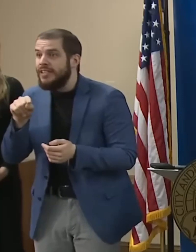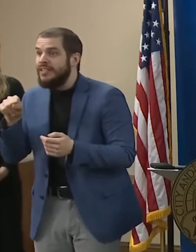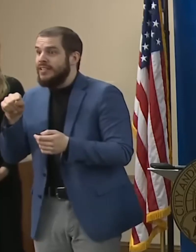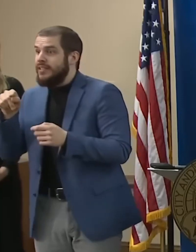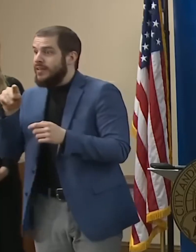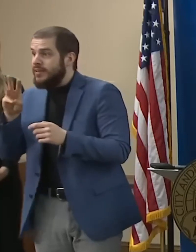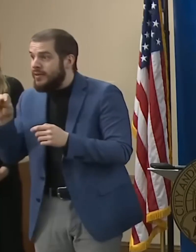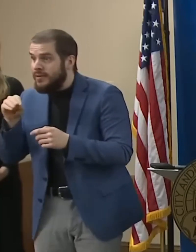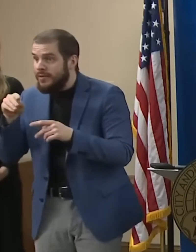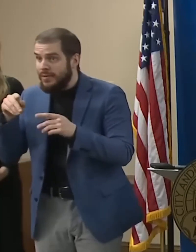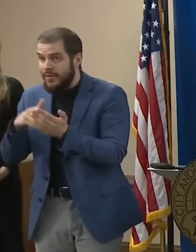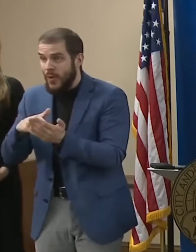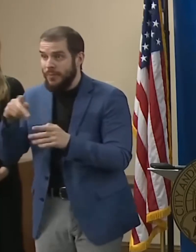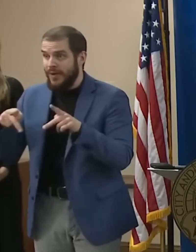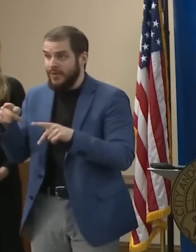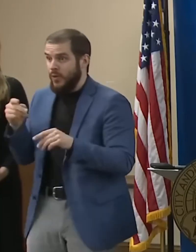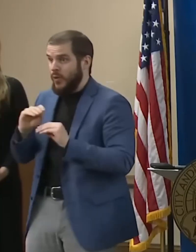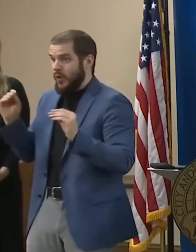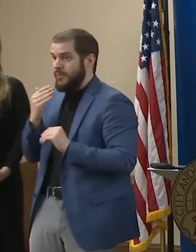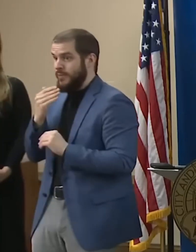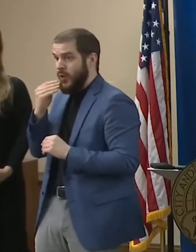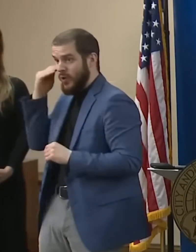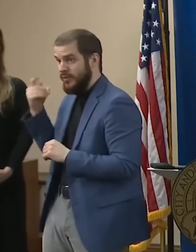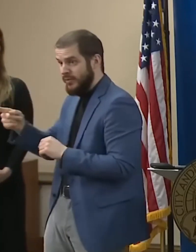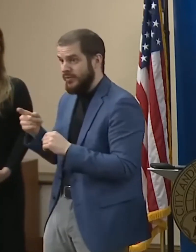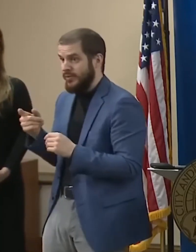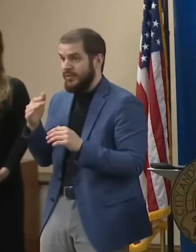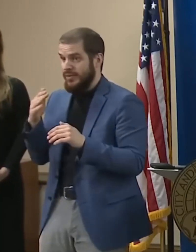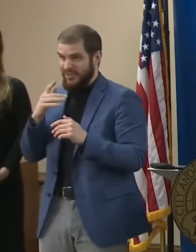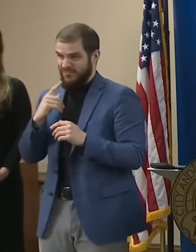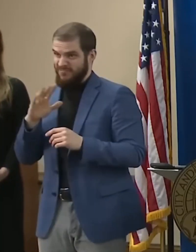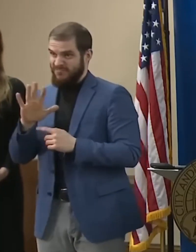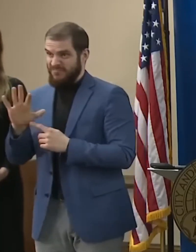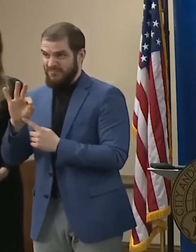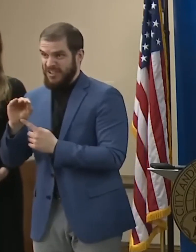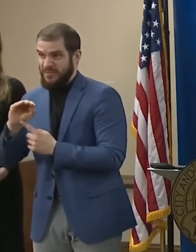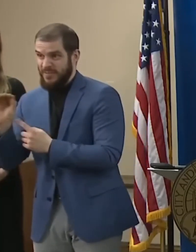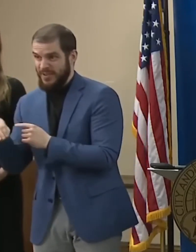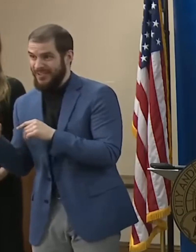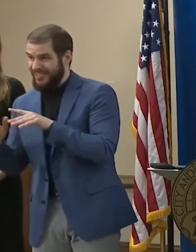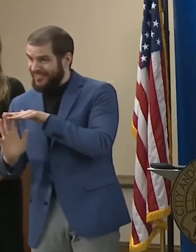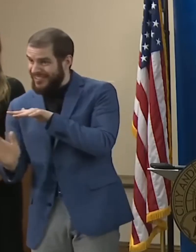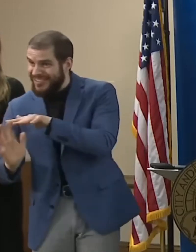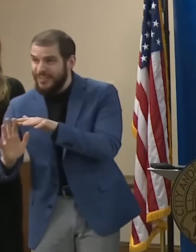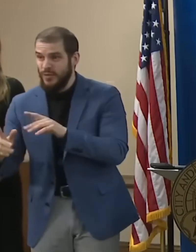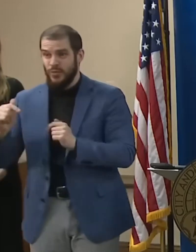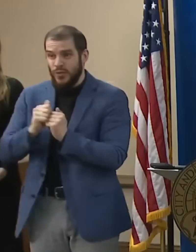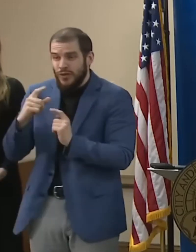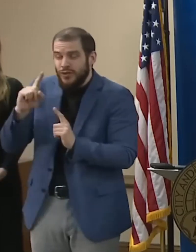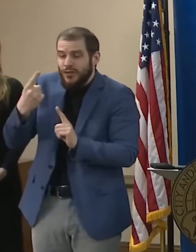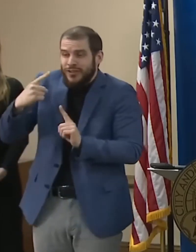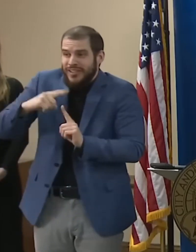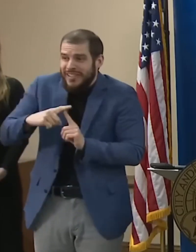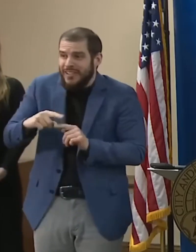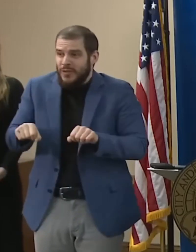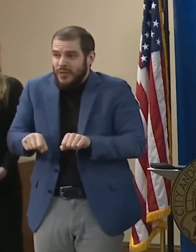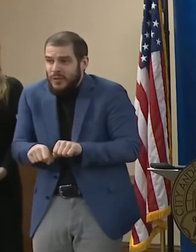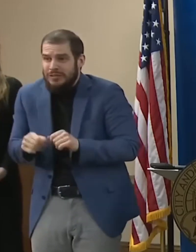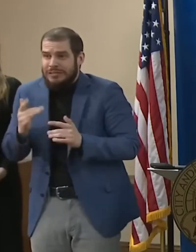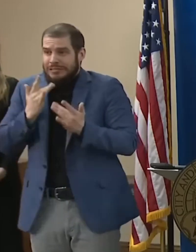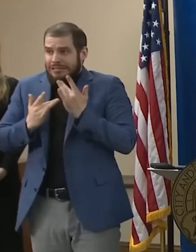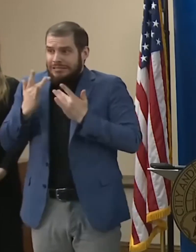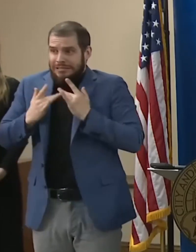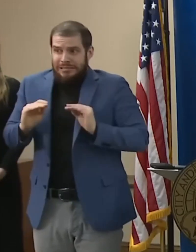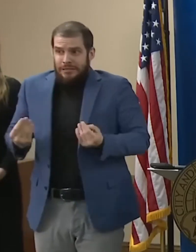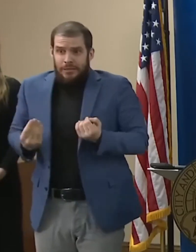99.9% of the folks who have shown up to this city in sandals and a t-shirt with no services and no support and no infrastructure, we